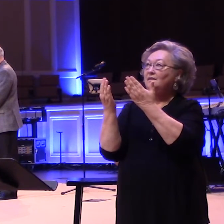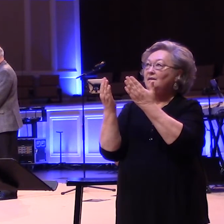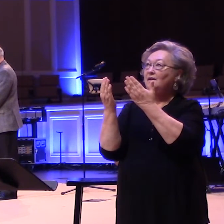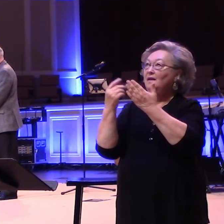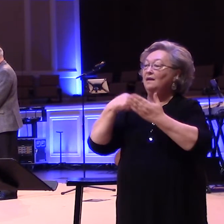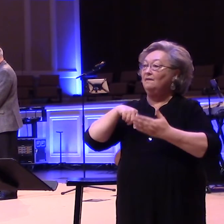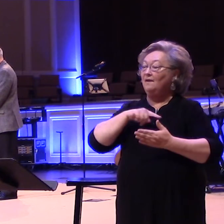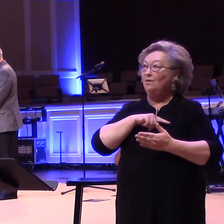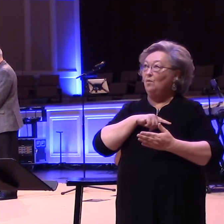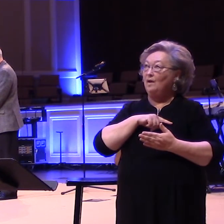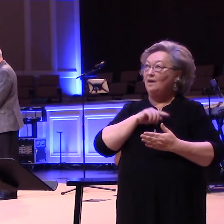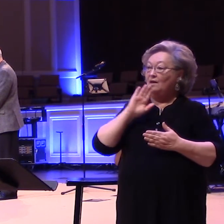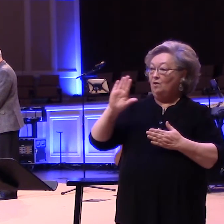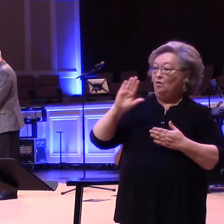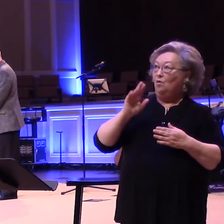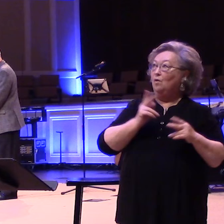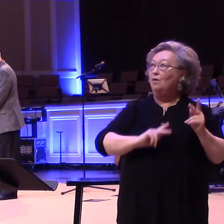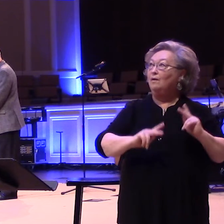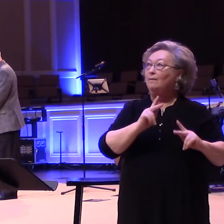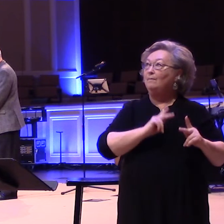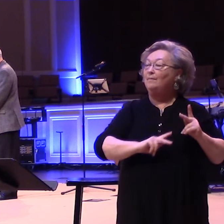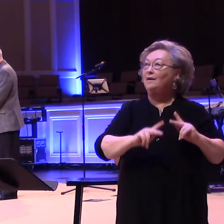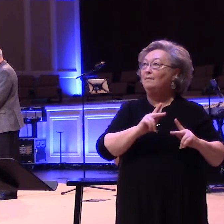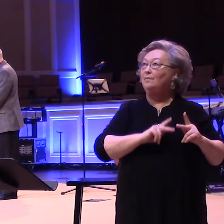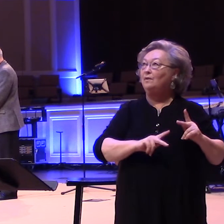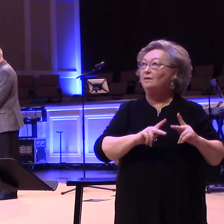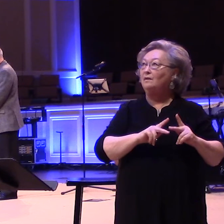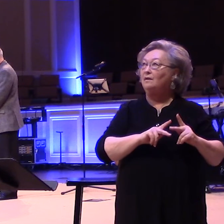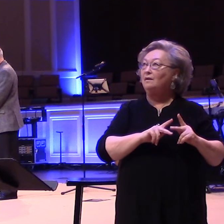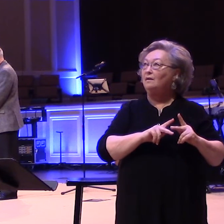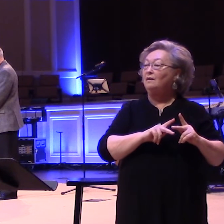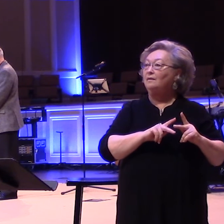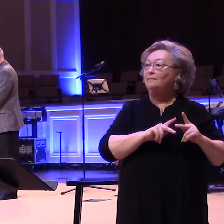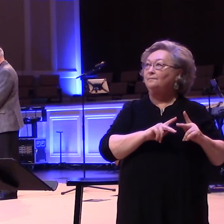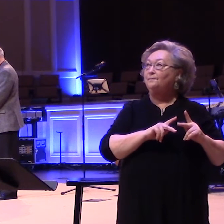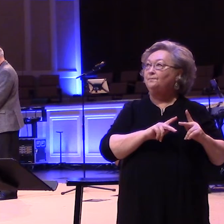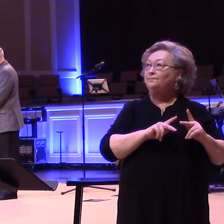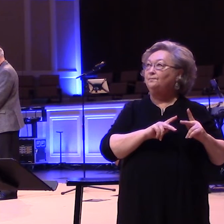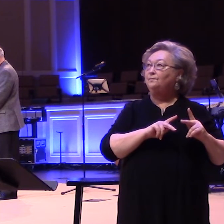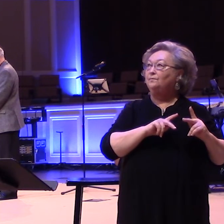that we as your people may come fully in,